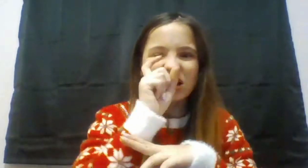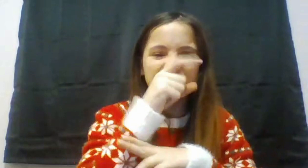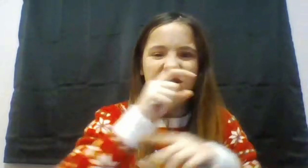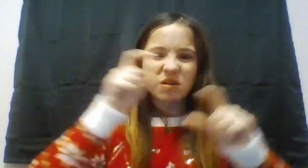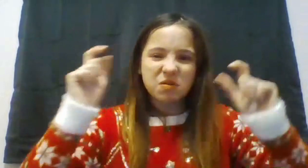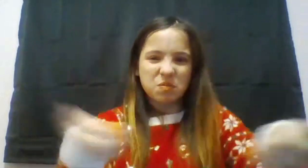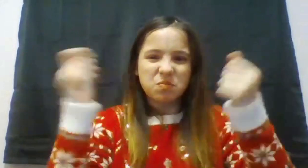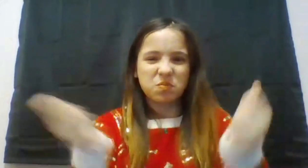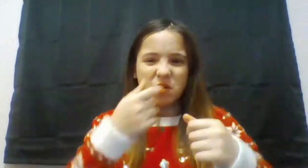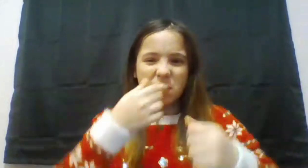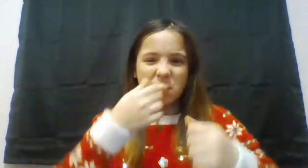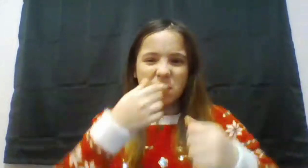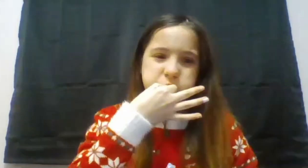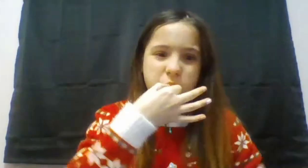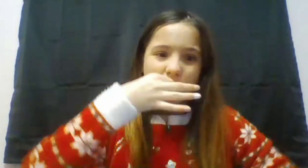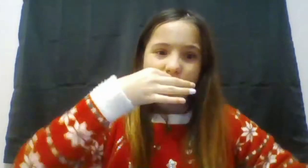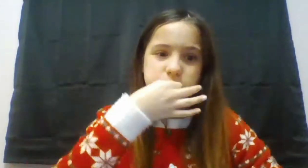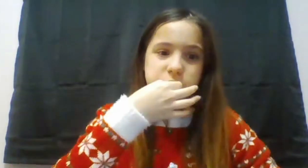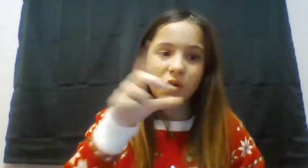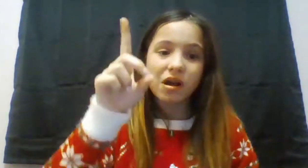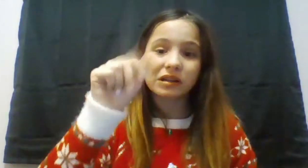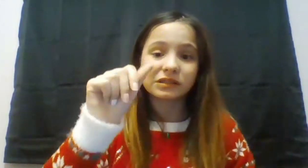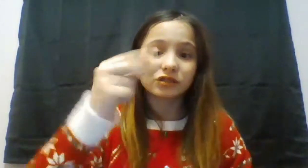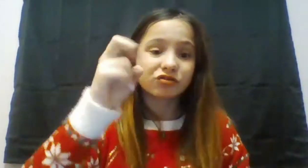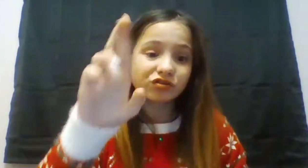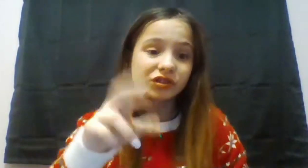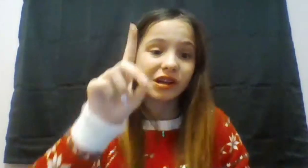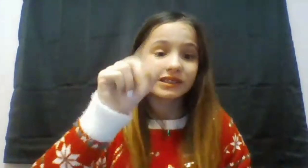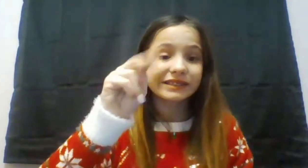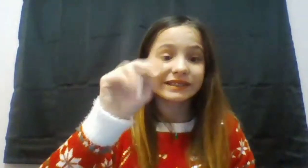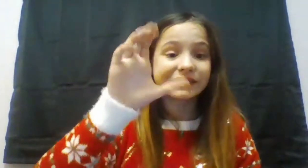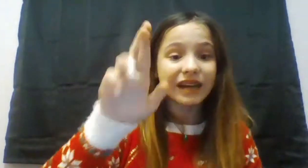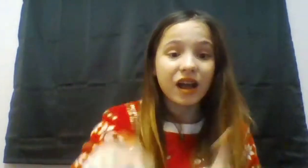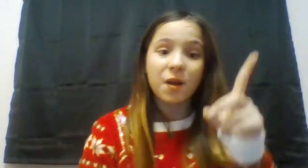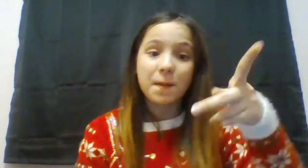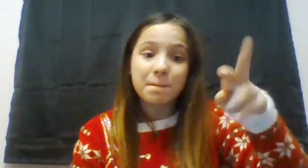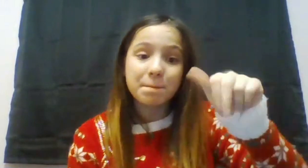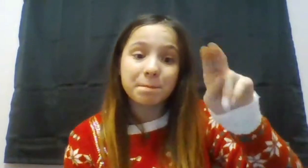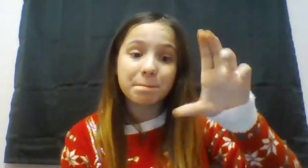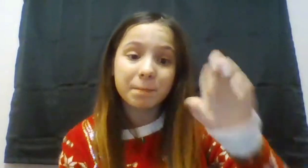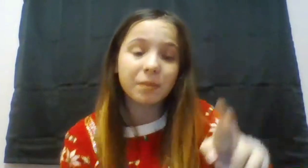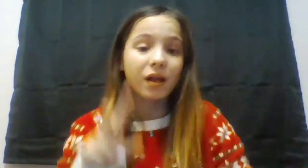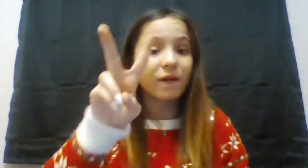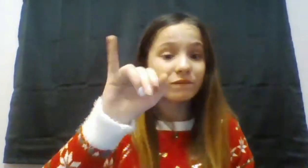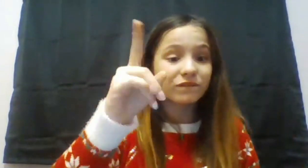it must be Saint Nick. More rapid than eagles, his coursers they came, and he whistled and shouted and called them by